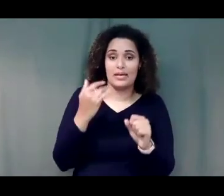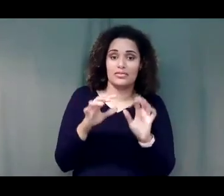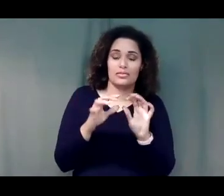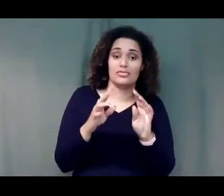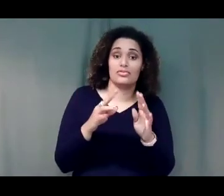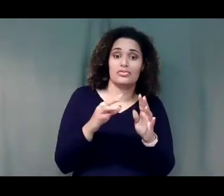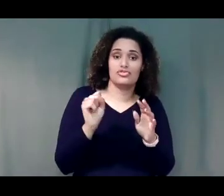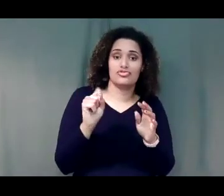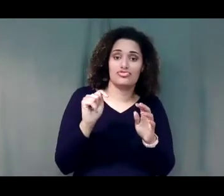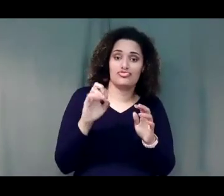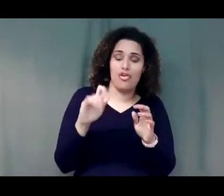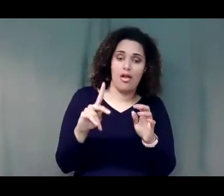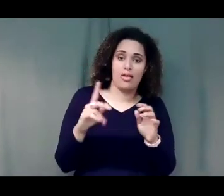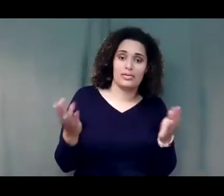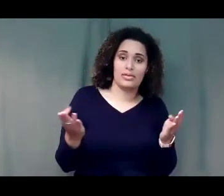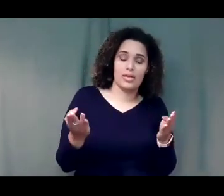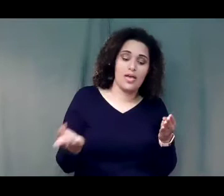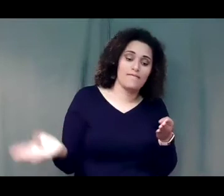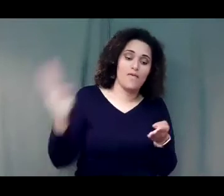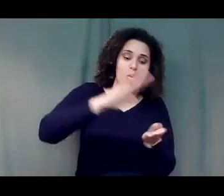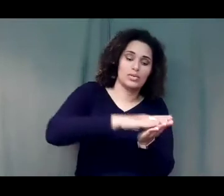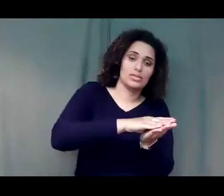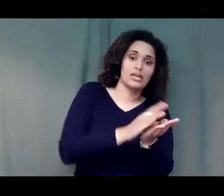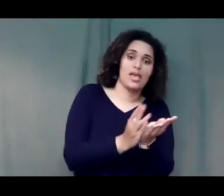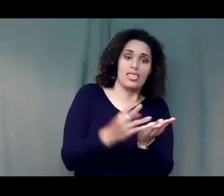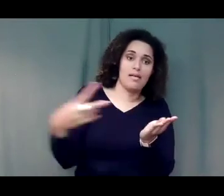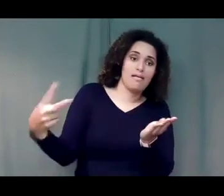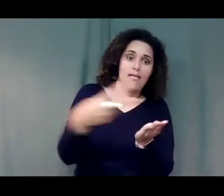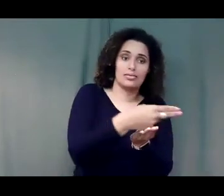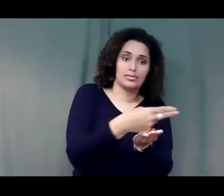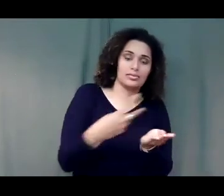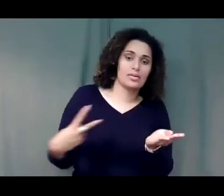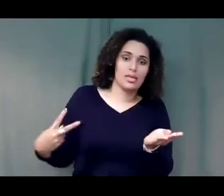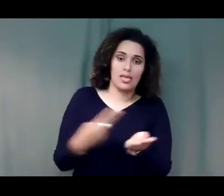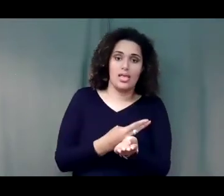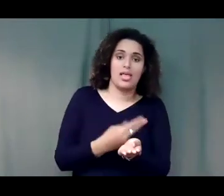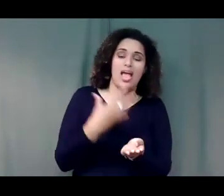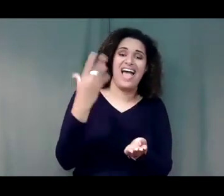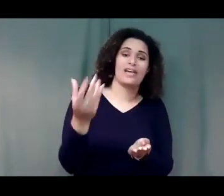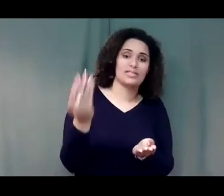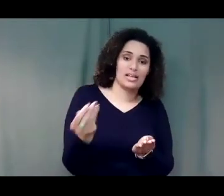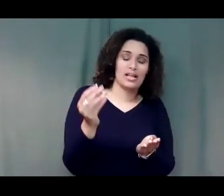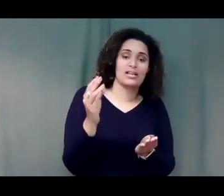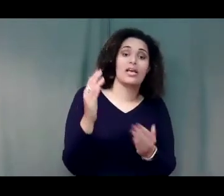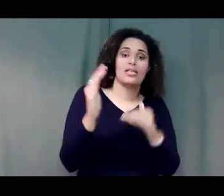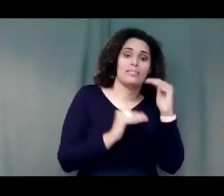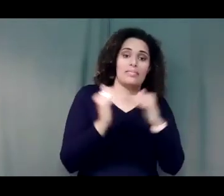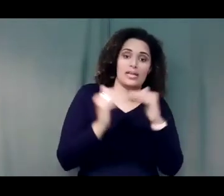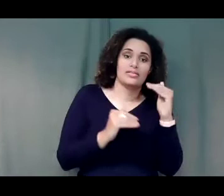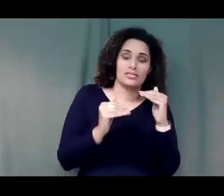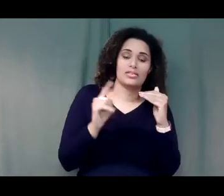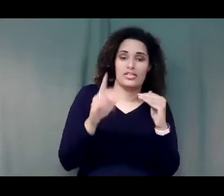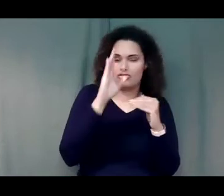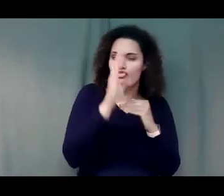and then it's folded on one side and then it's cut on the other. So the outside of the building, you see those walls are relatively